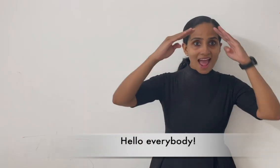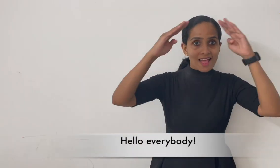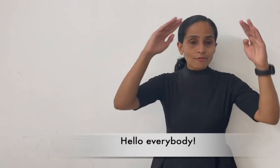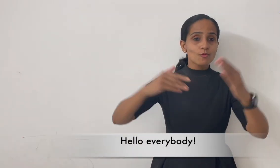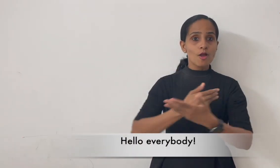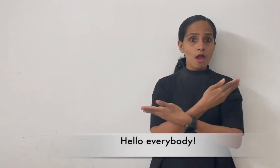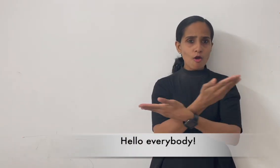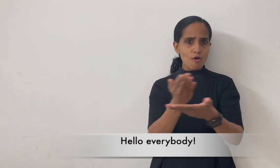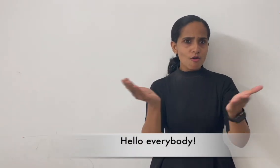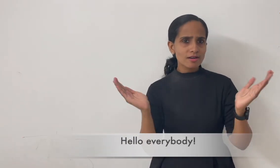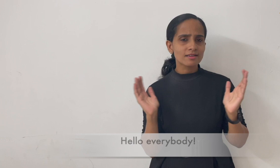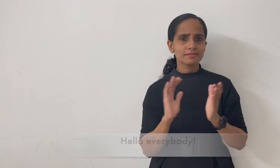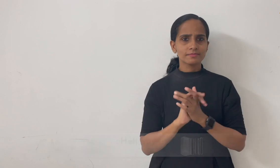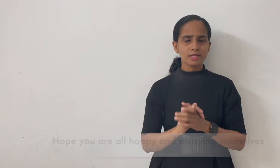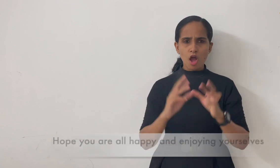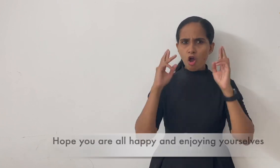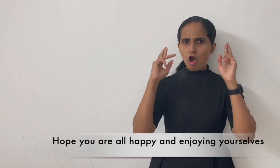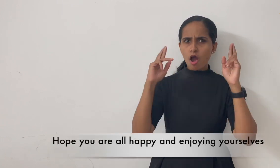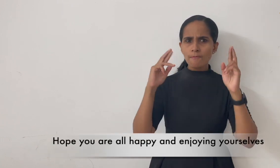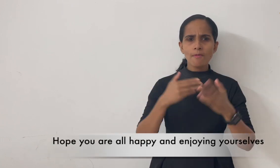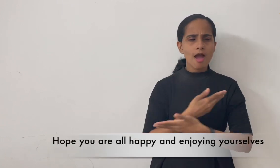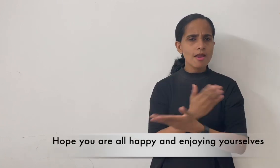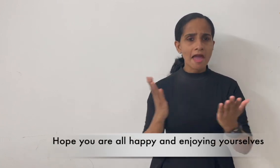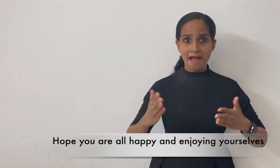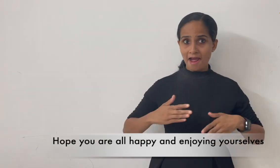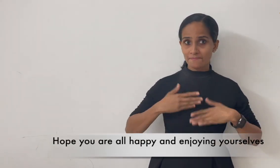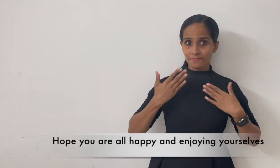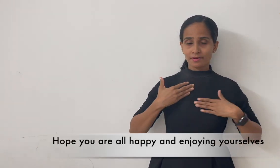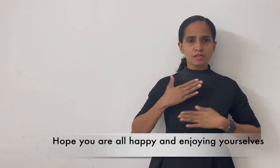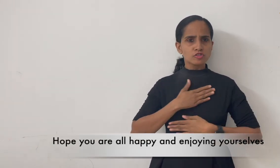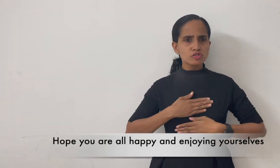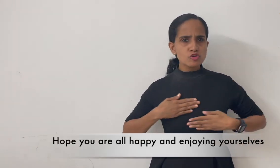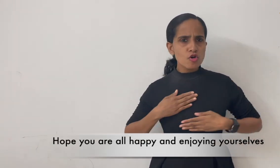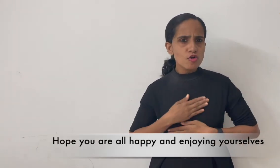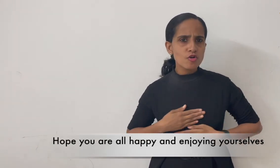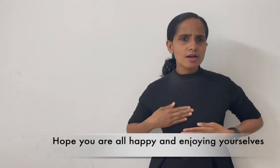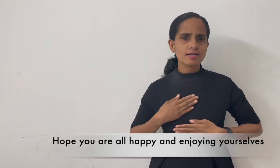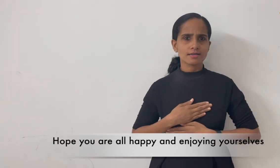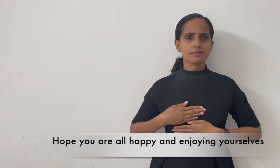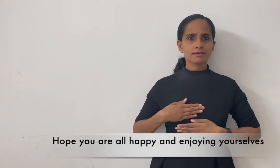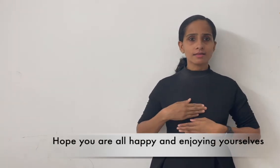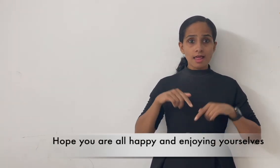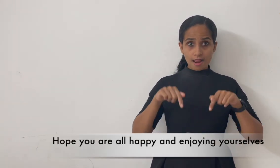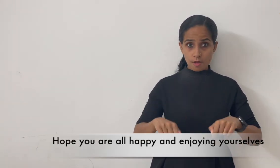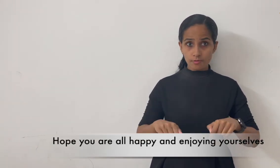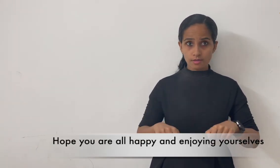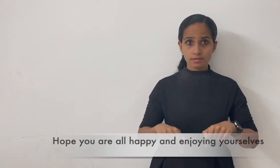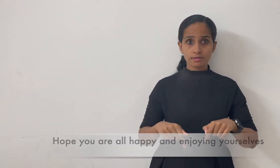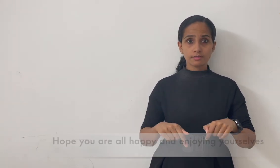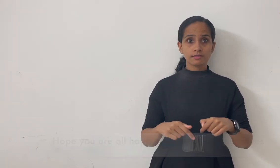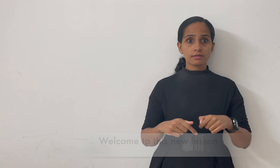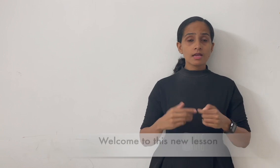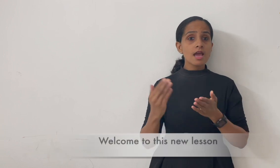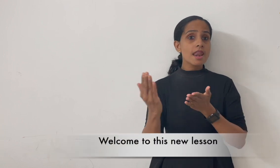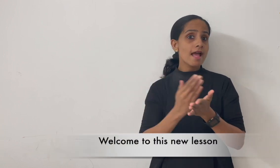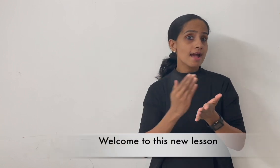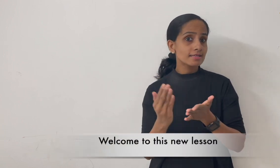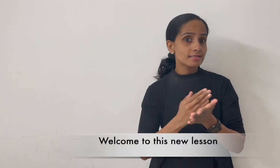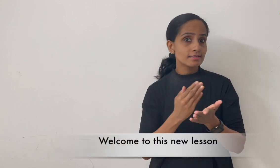Hello, everybody. Hope you're all happy and enjoying yourselves. Welcome